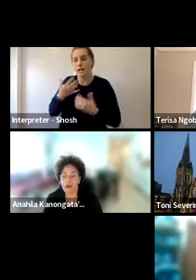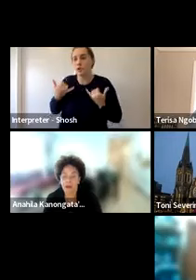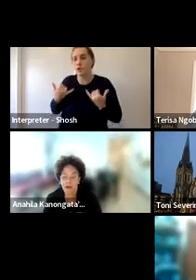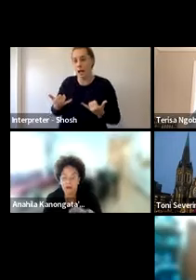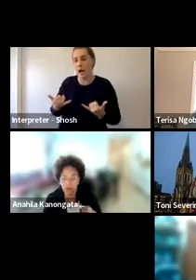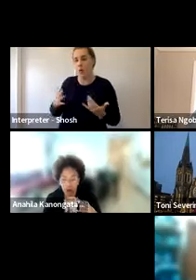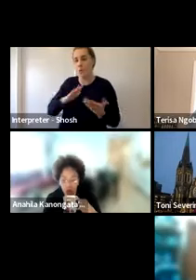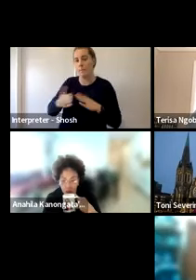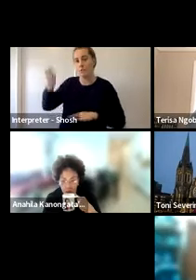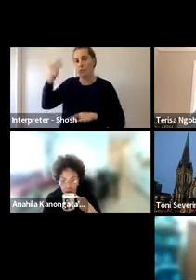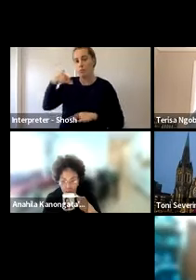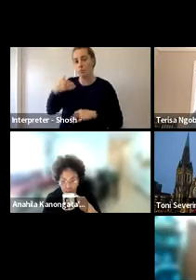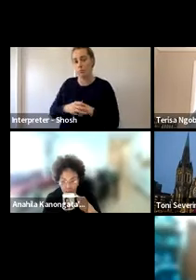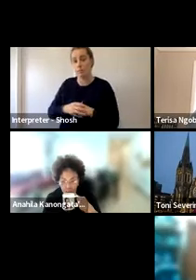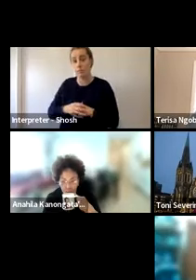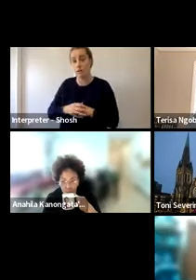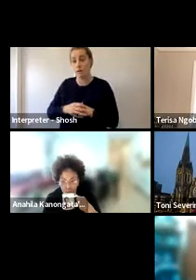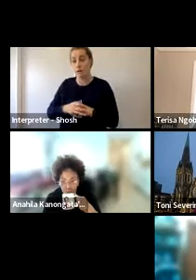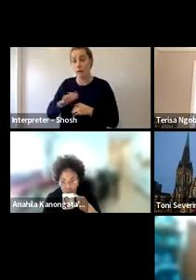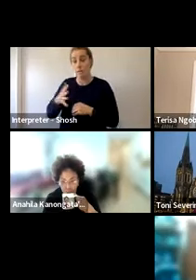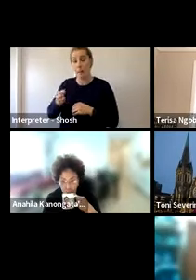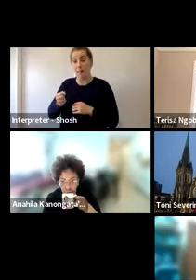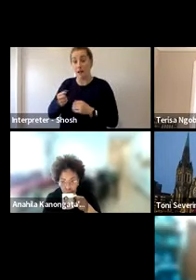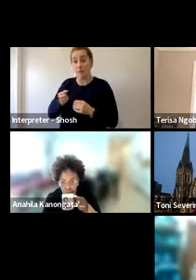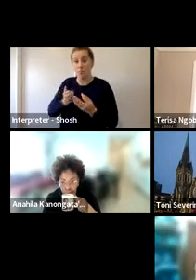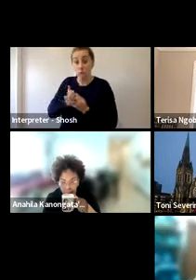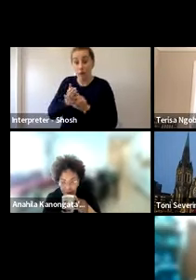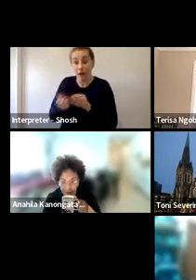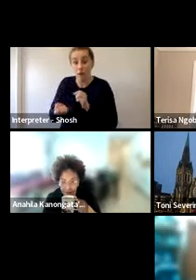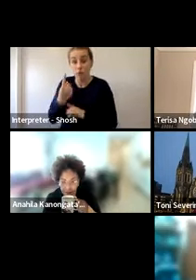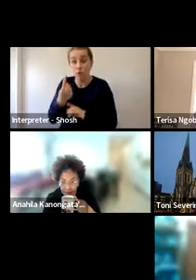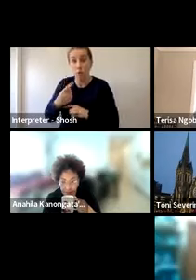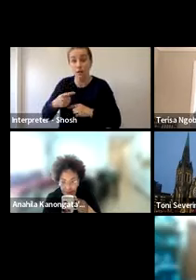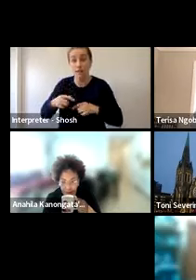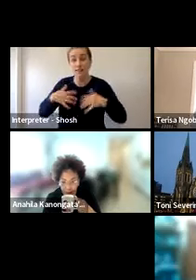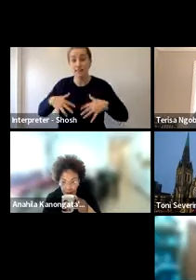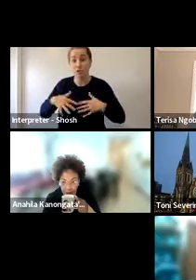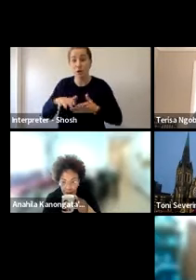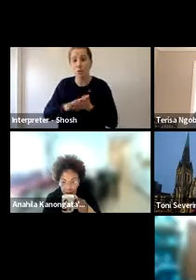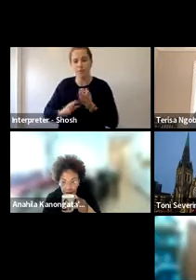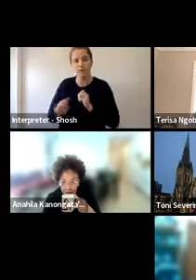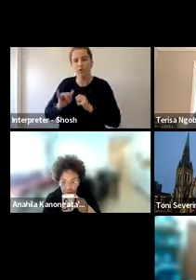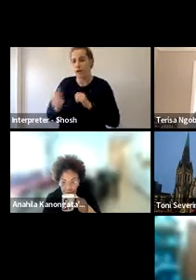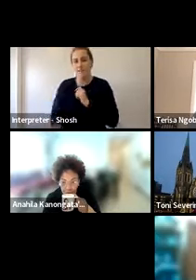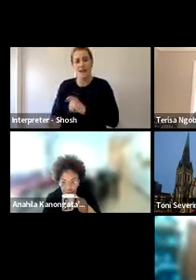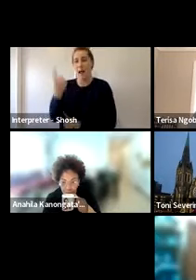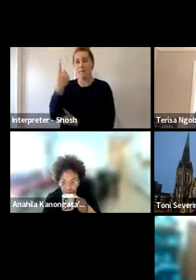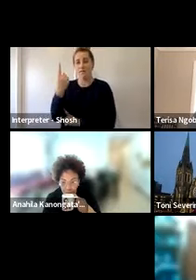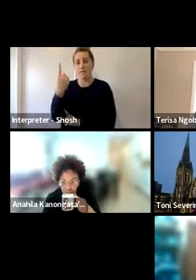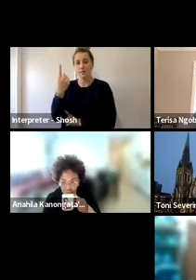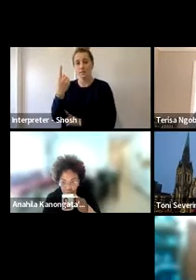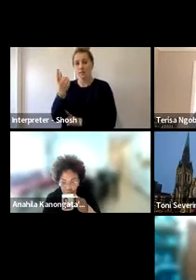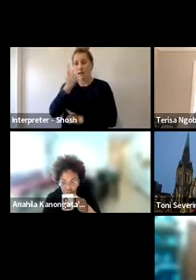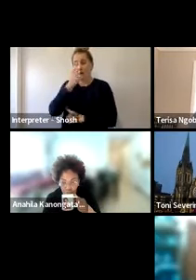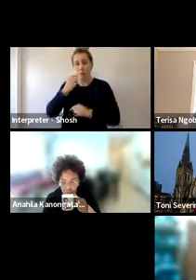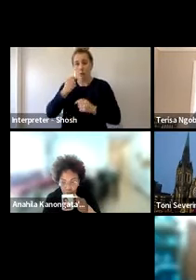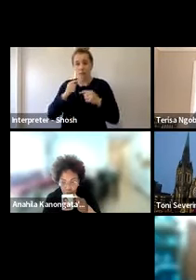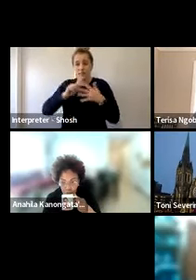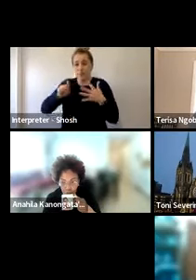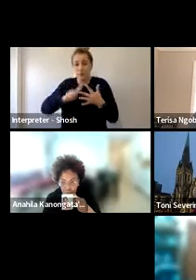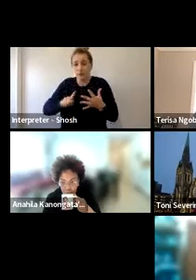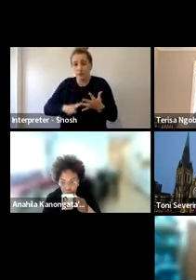have. They may have sustained a breakthrough seizure. So this is a seizure that just happens for a number of reasons, and a